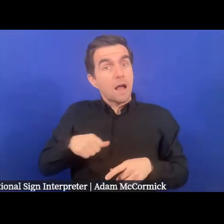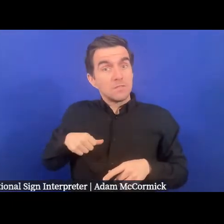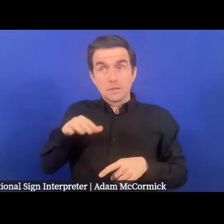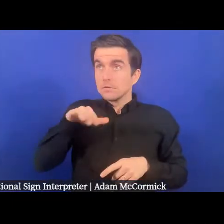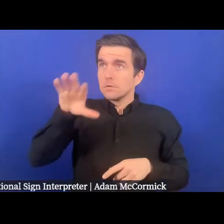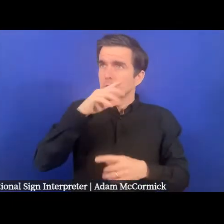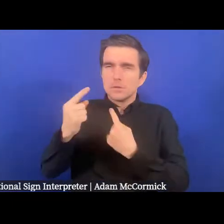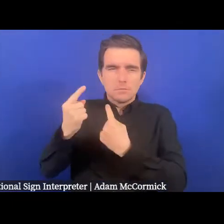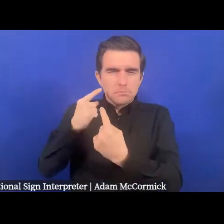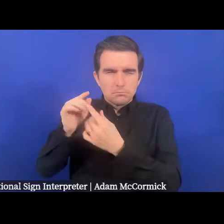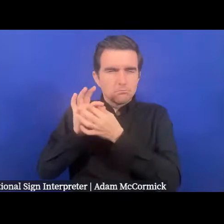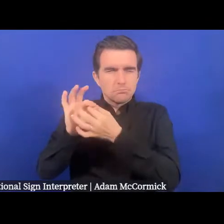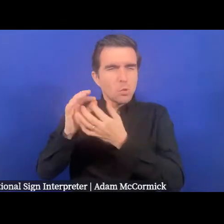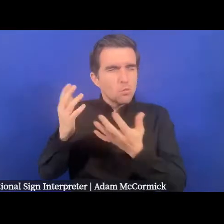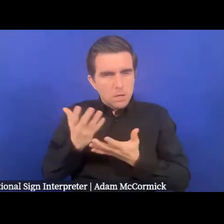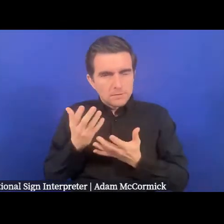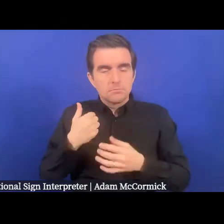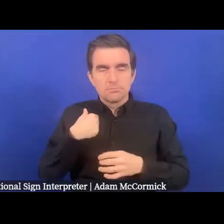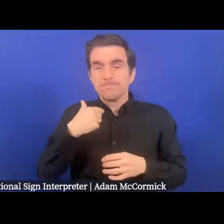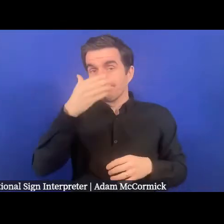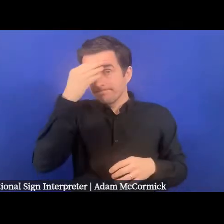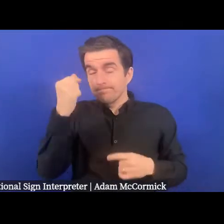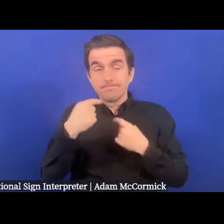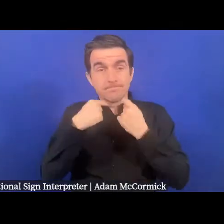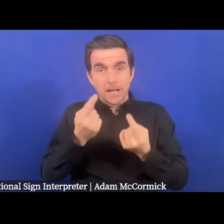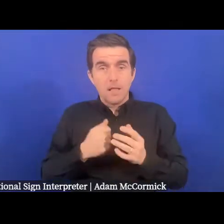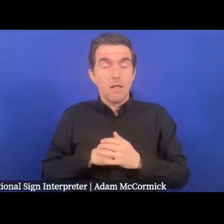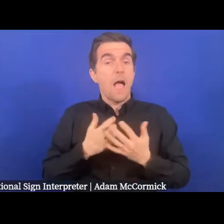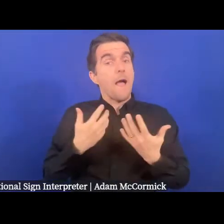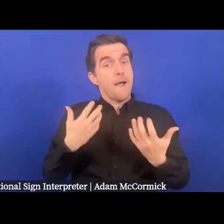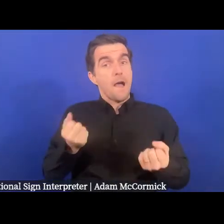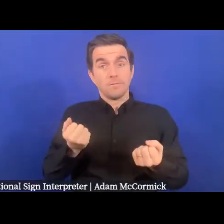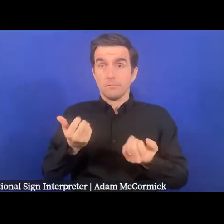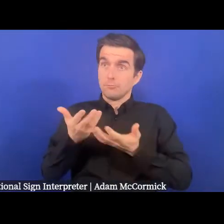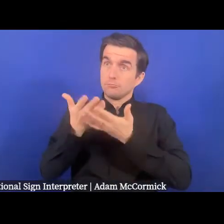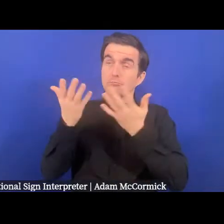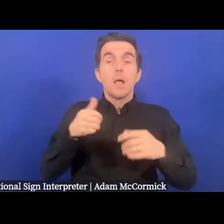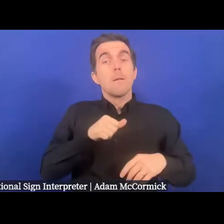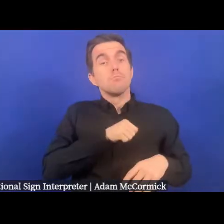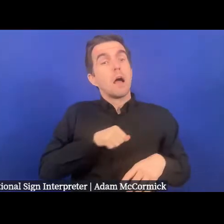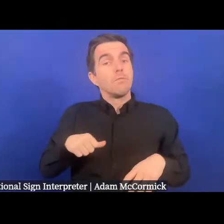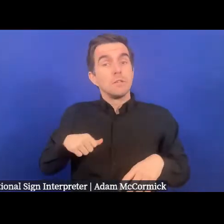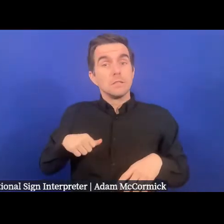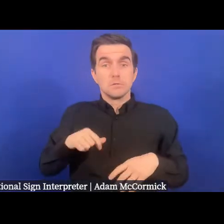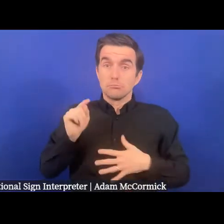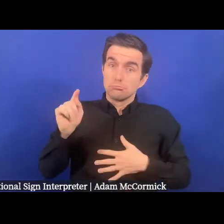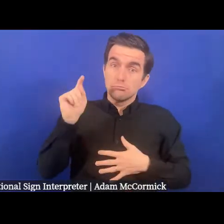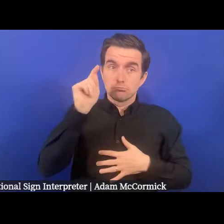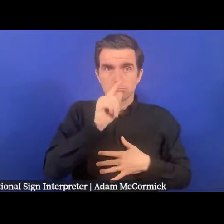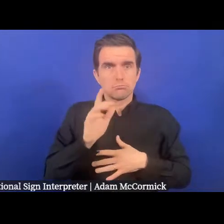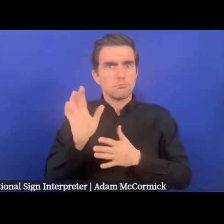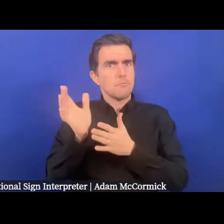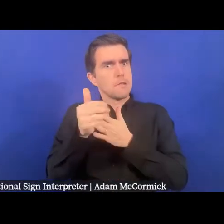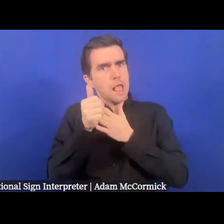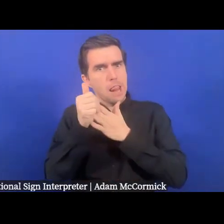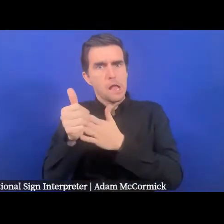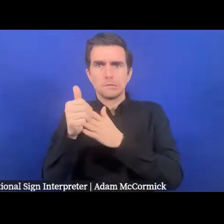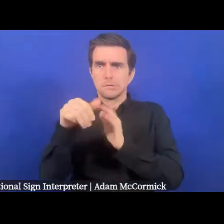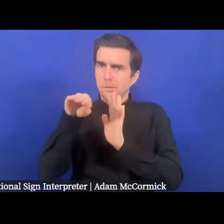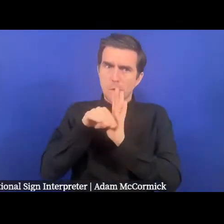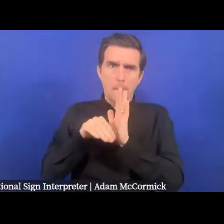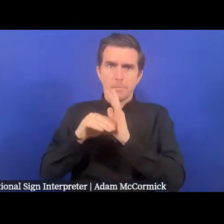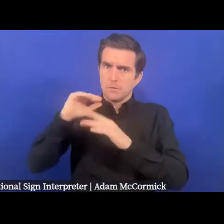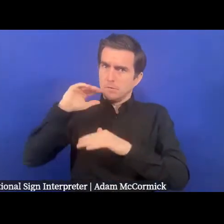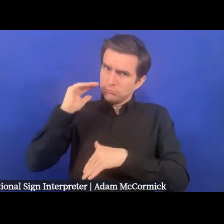even leading programs. They have within their programs that develop women in the